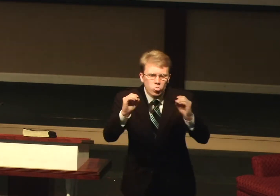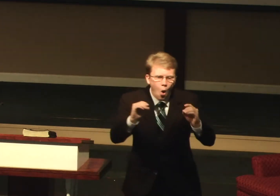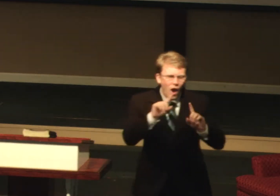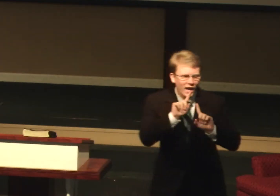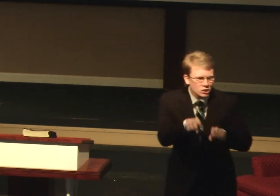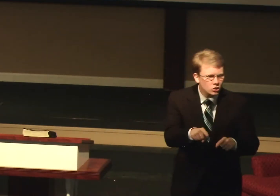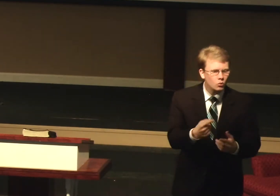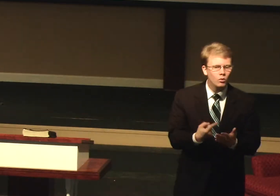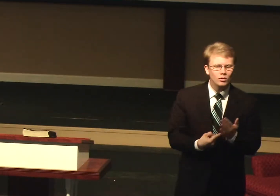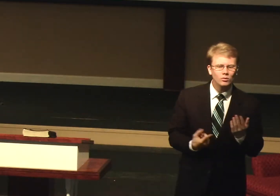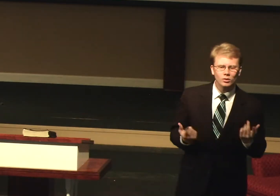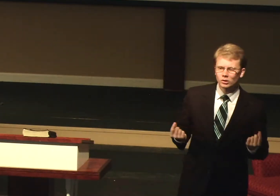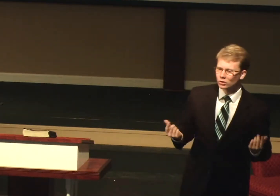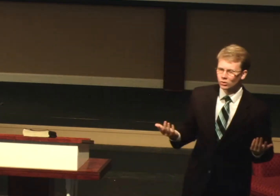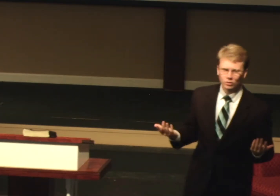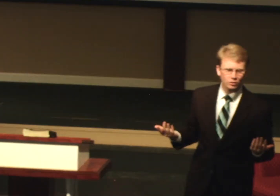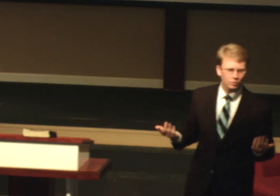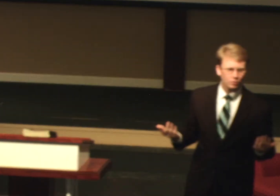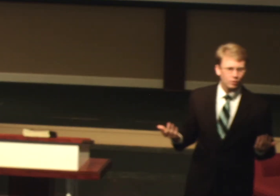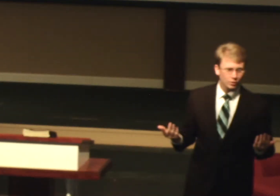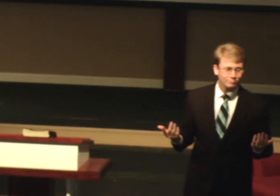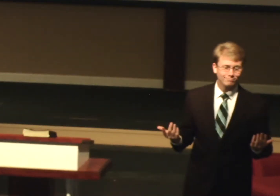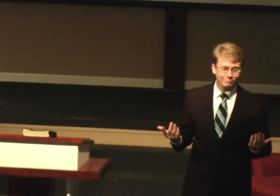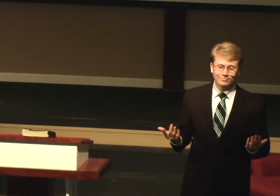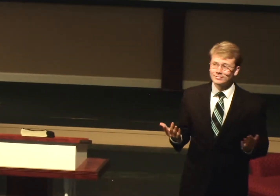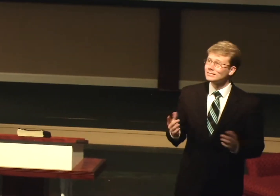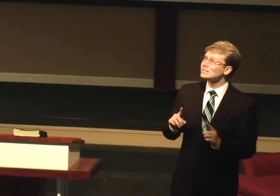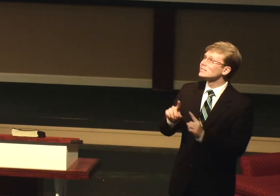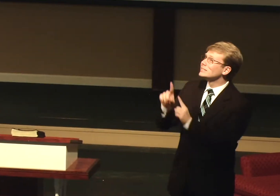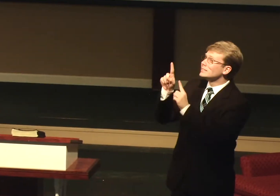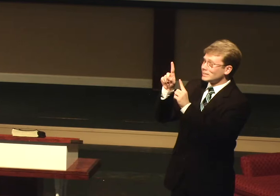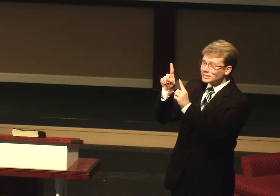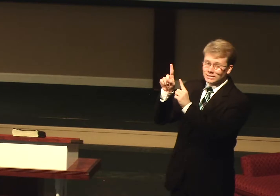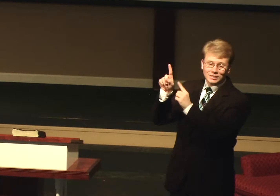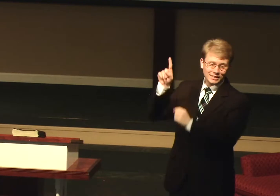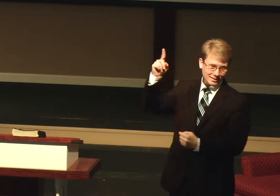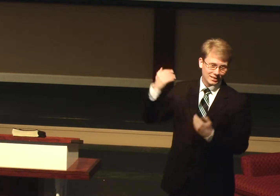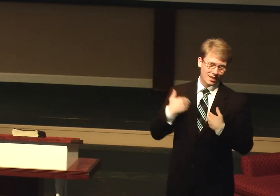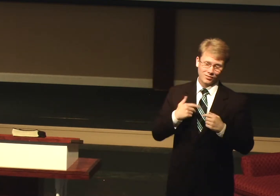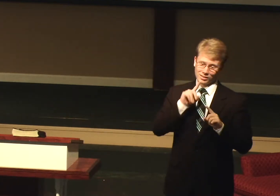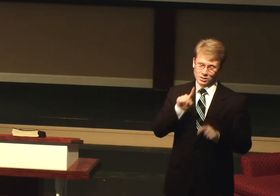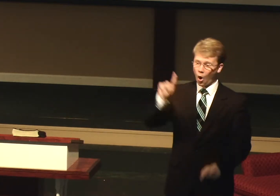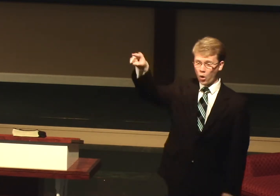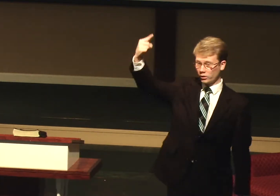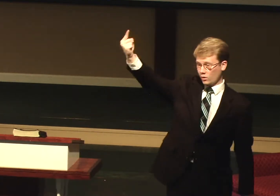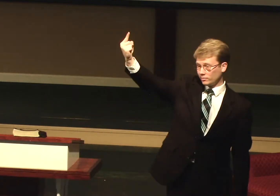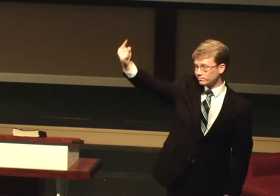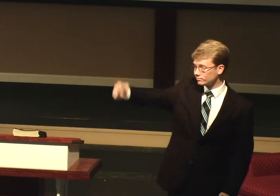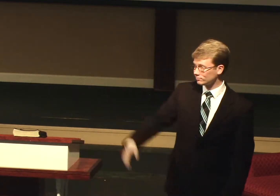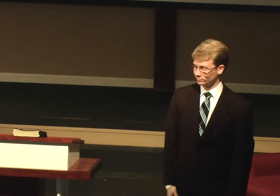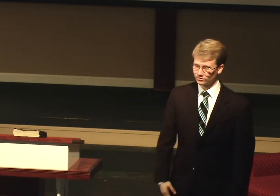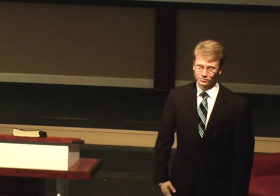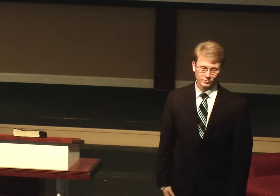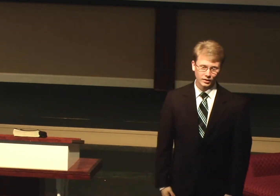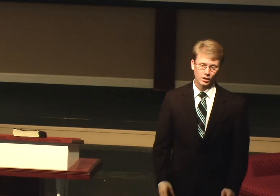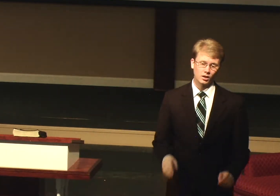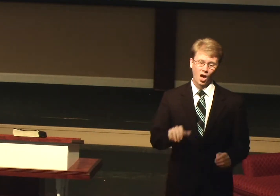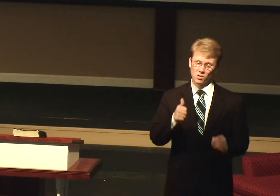do. When there's no answer, guys, what do? You go to the Lord. There's always an answer there with